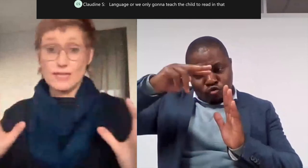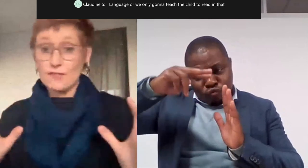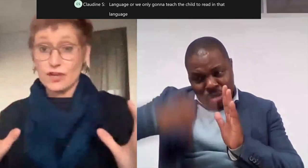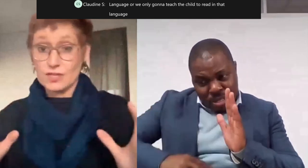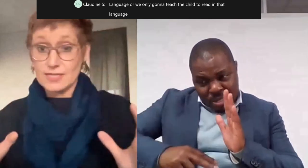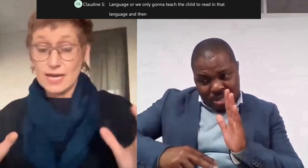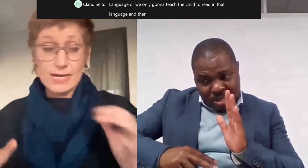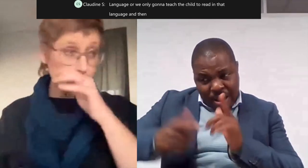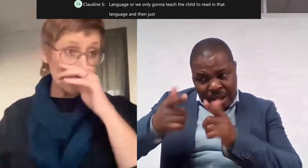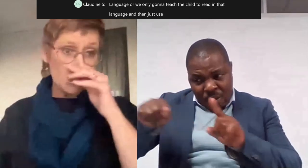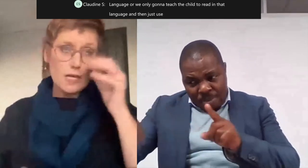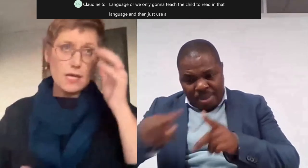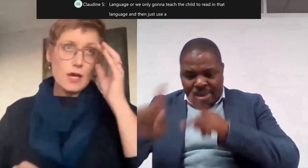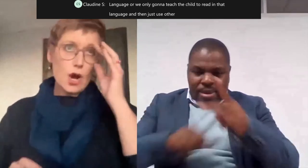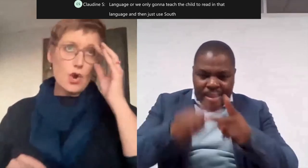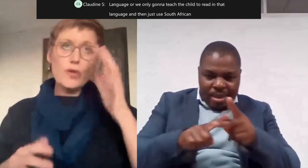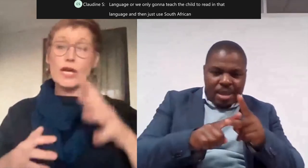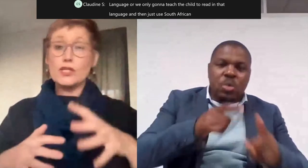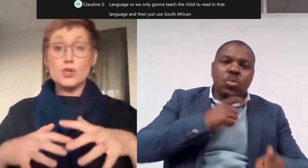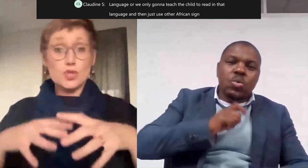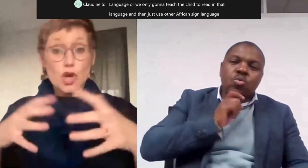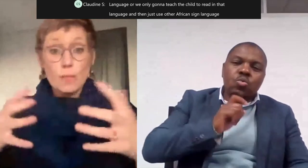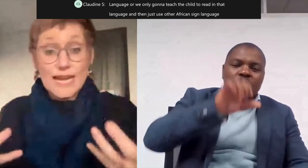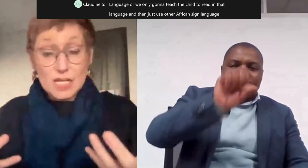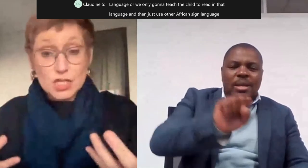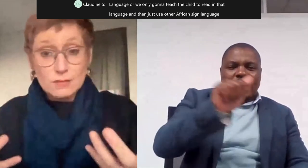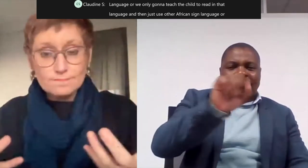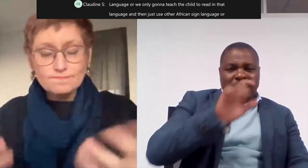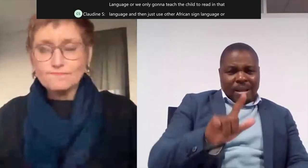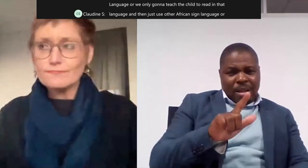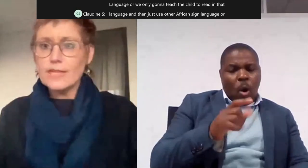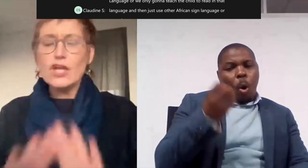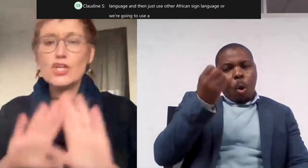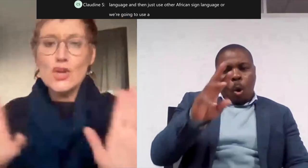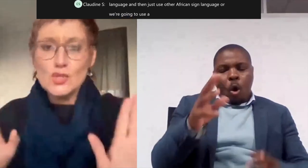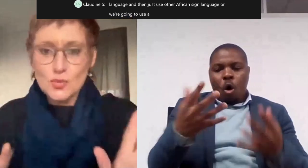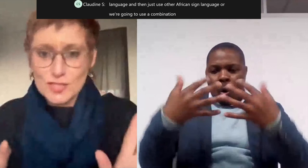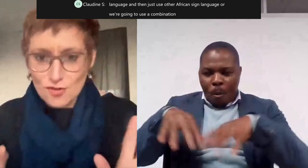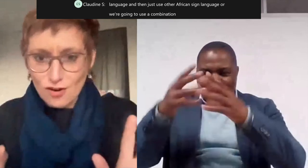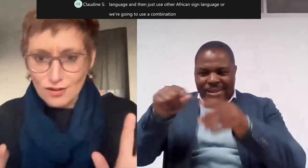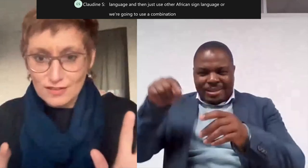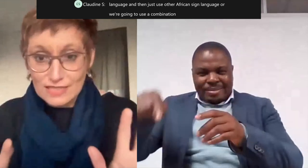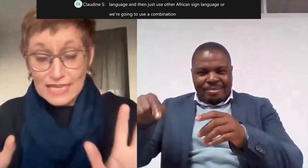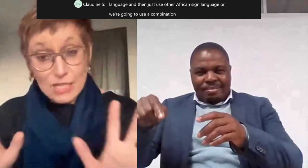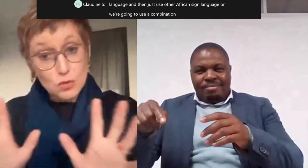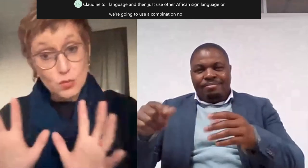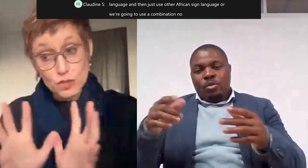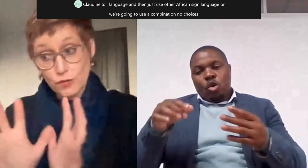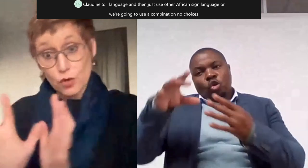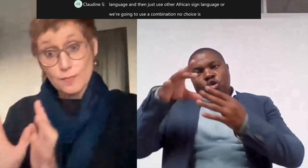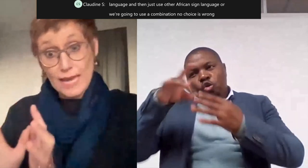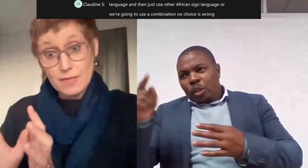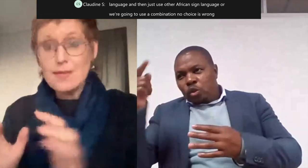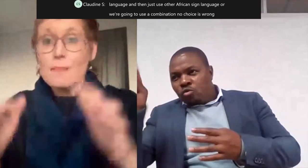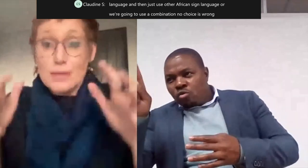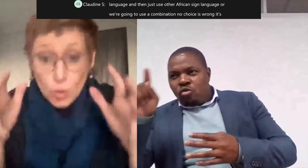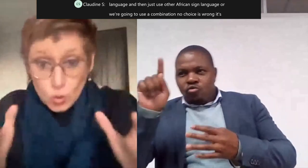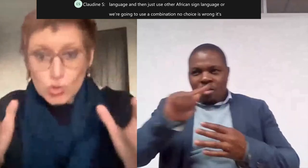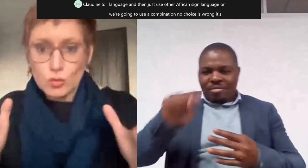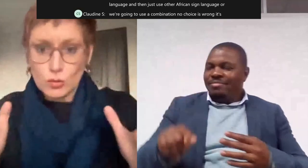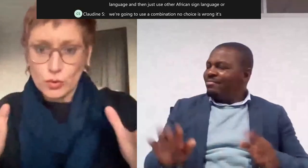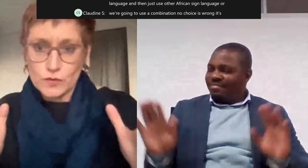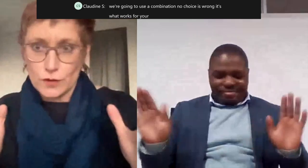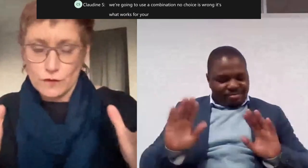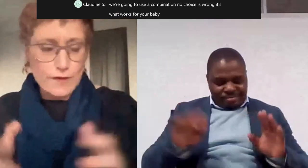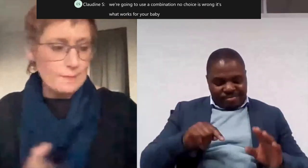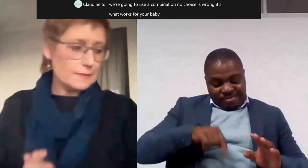then just use South African sign language? Are we going to use a combination? No choice is wrong. It's what works for your baby,